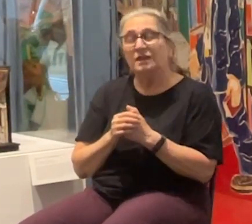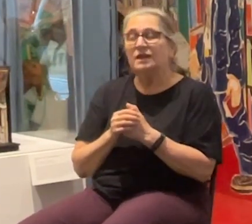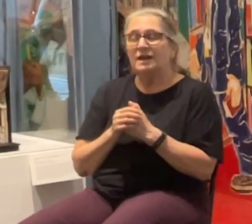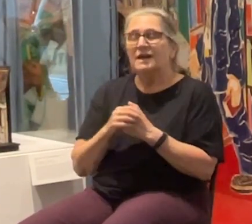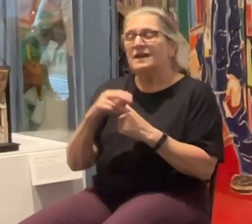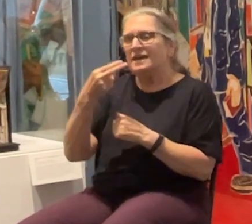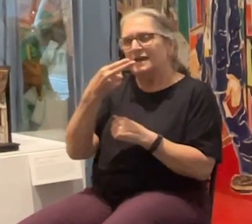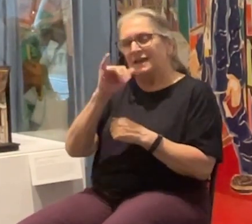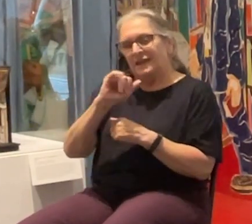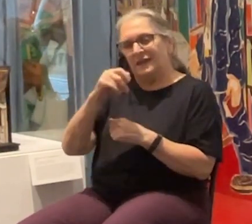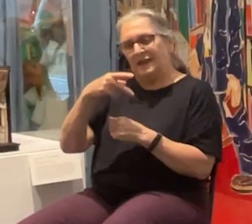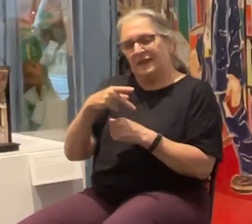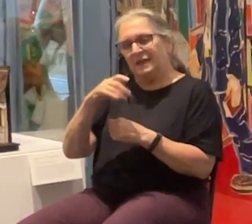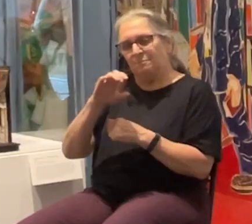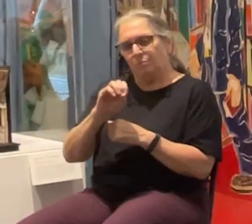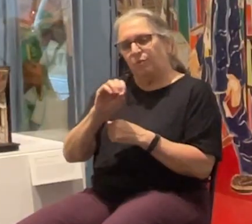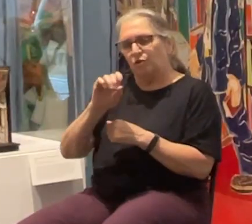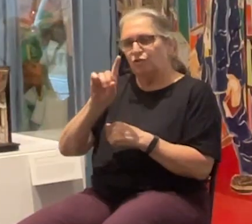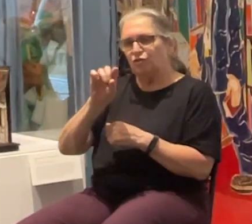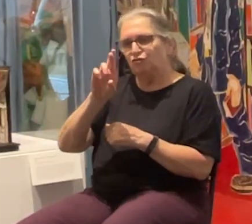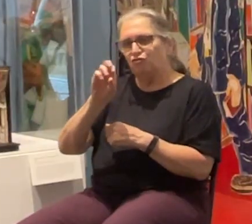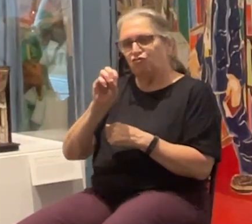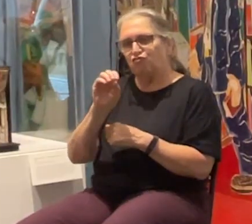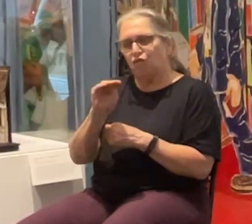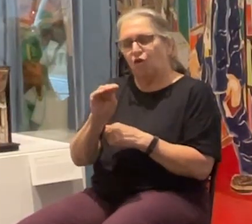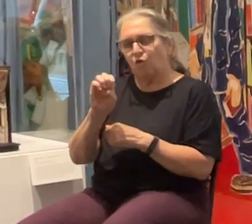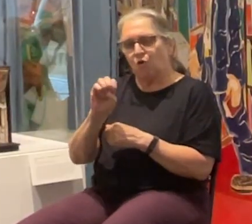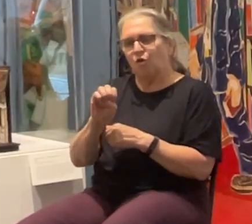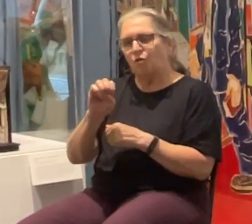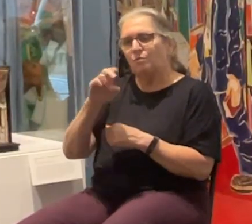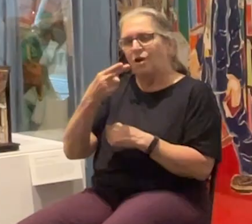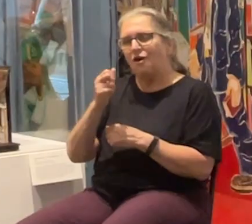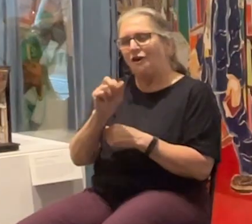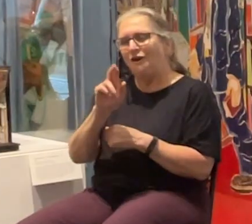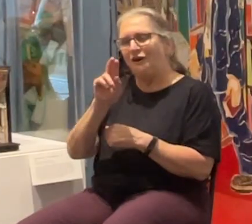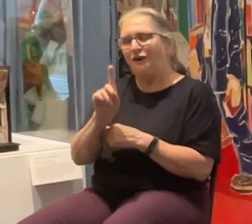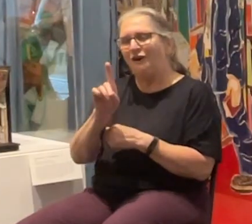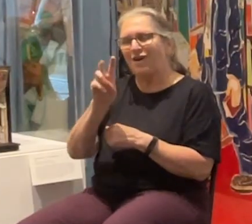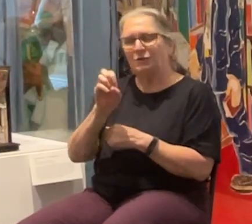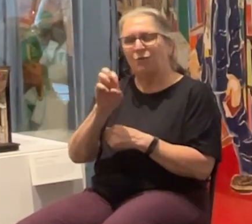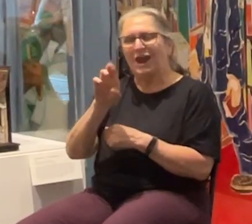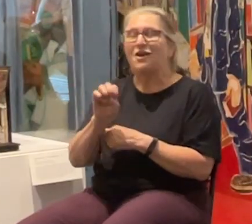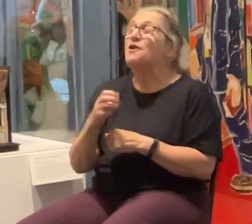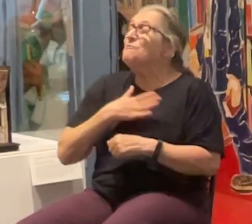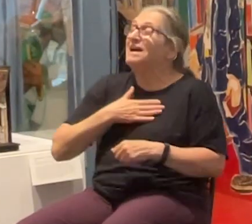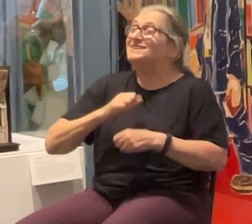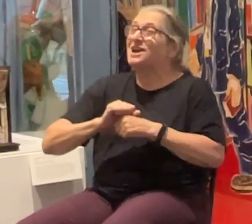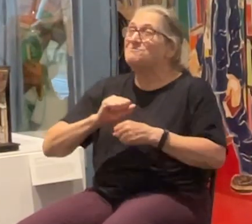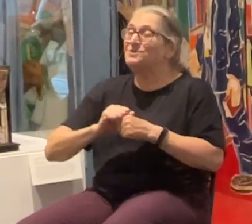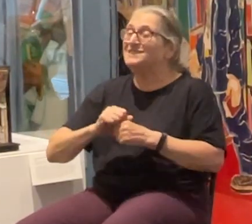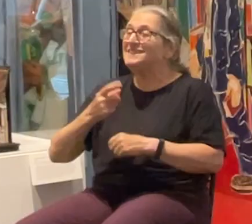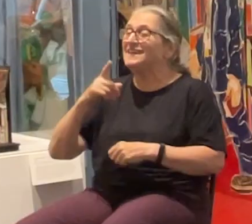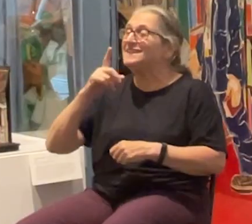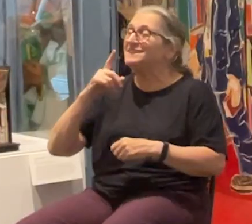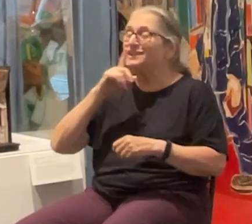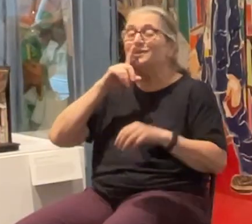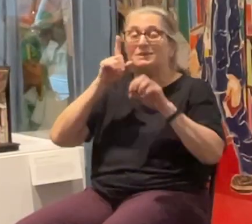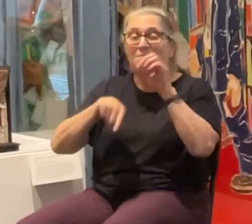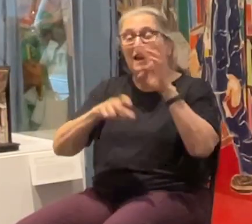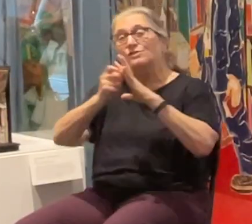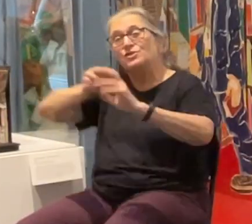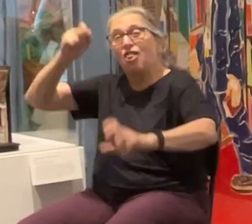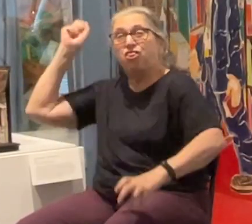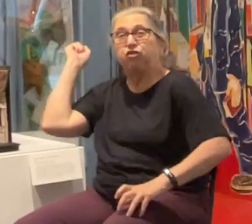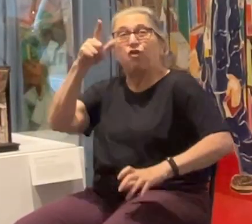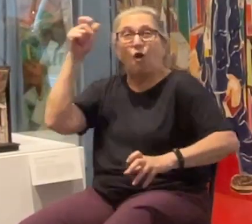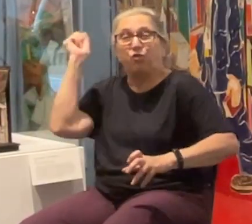Hippodrome Hardware, which I had a role in throwing tomatoes at Red at one point. At performance, I had to go every